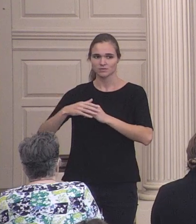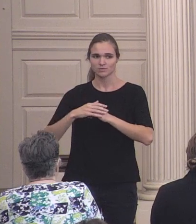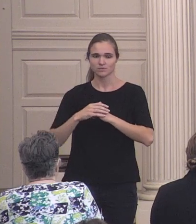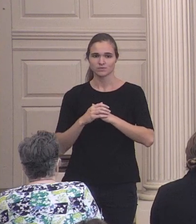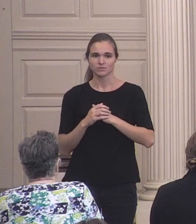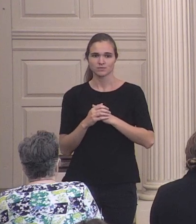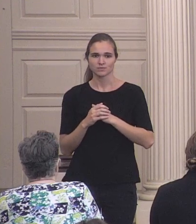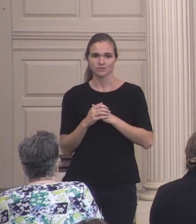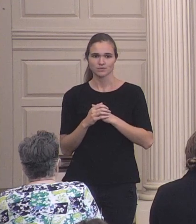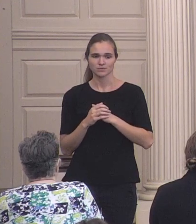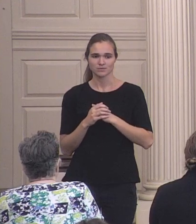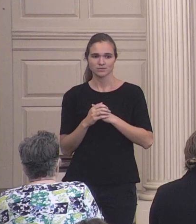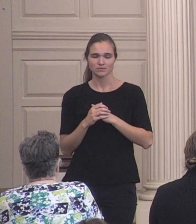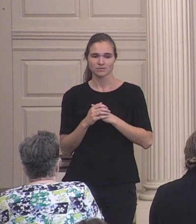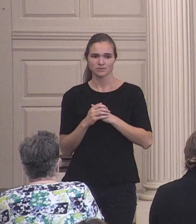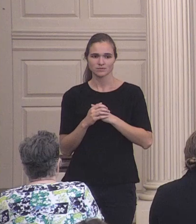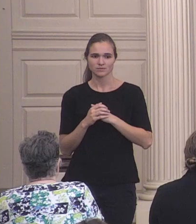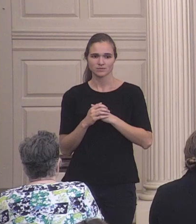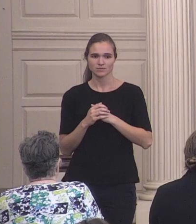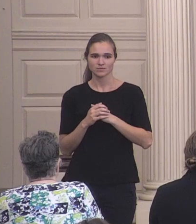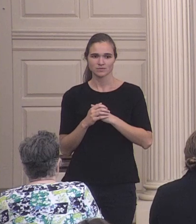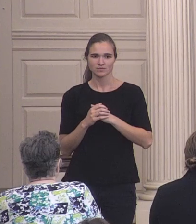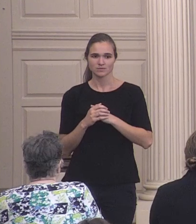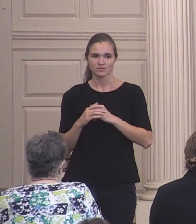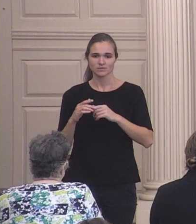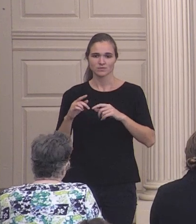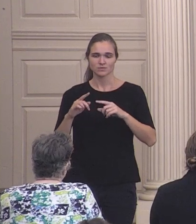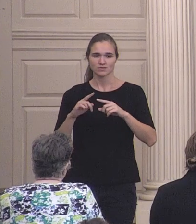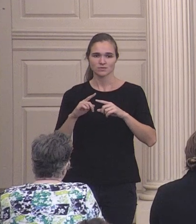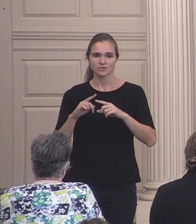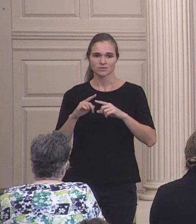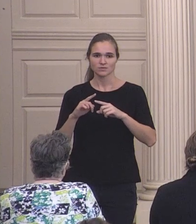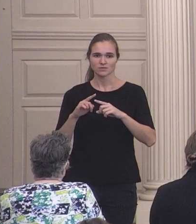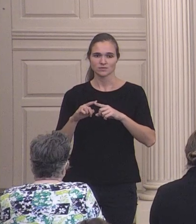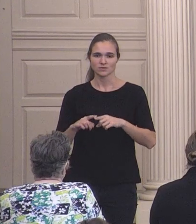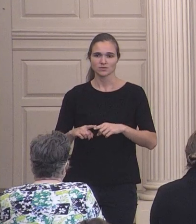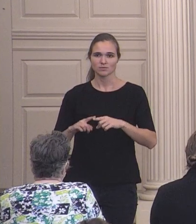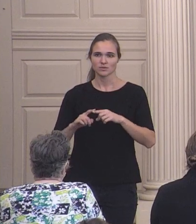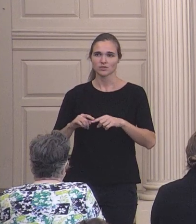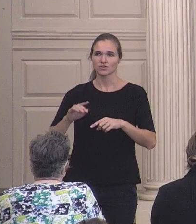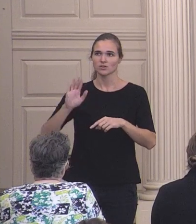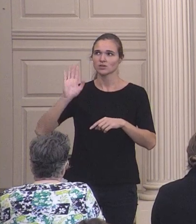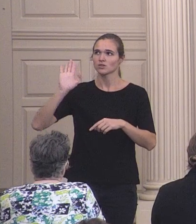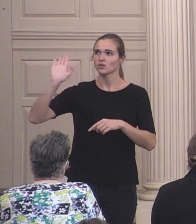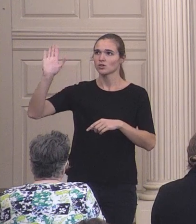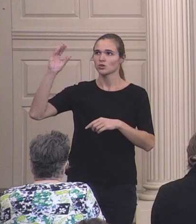gifts, that through the powerful working of your grace,